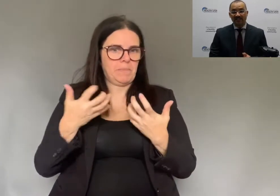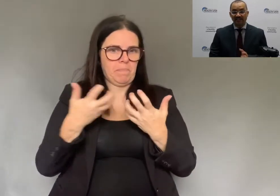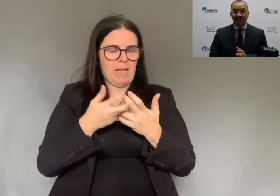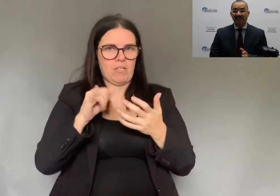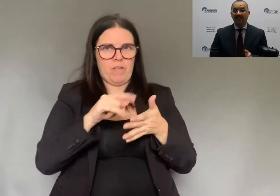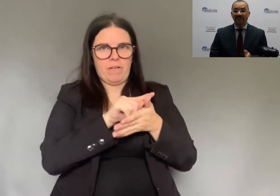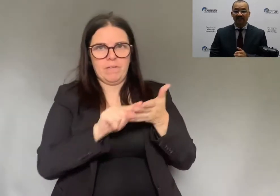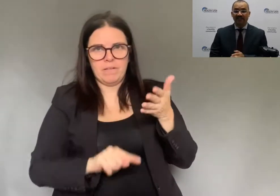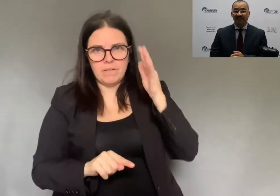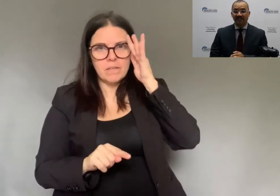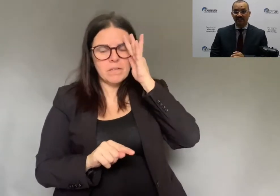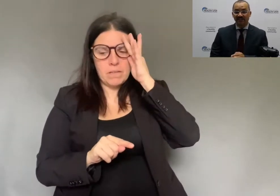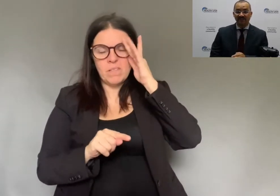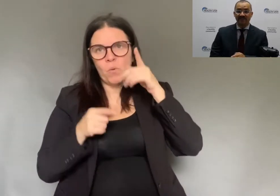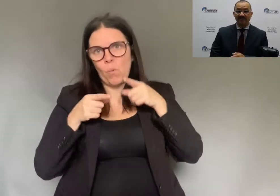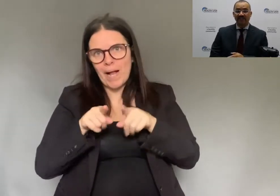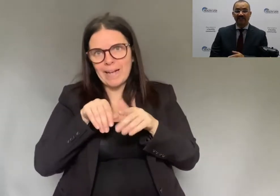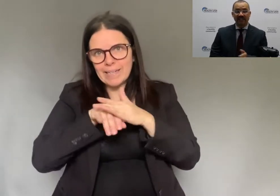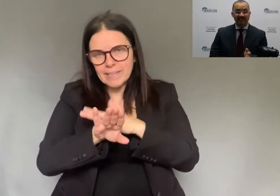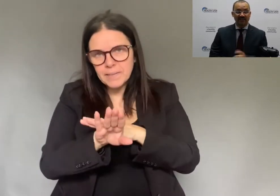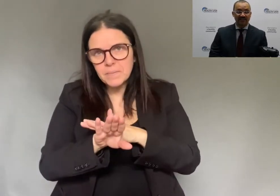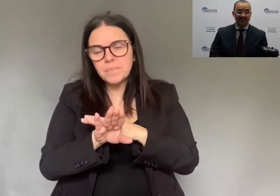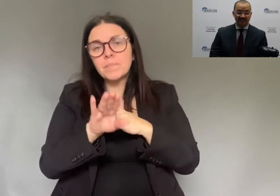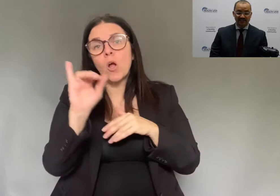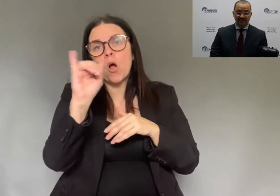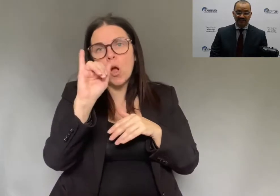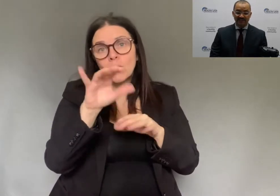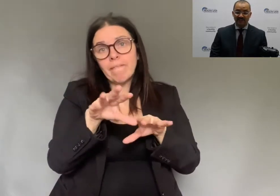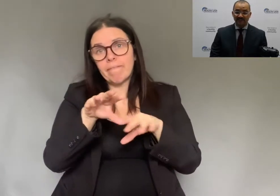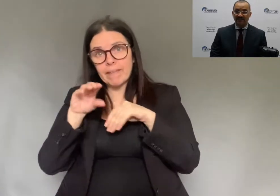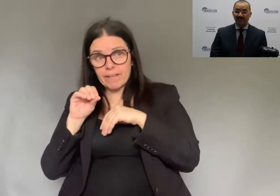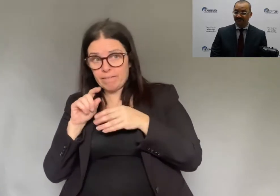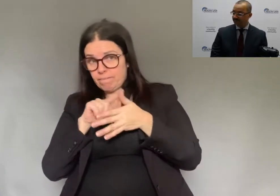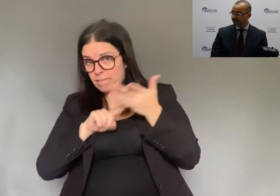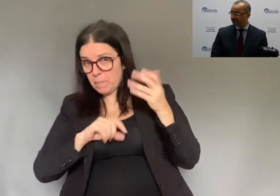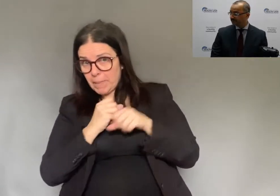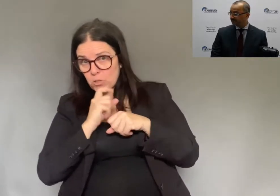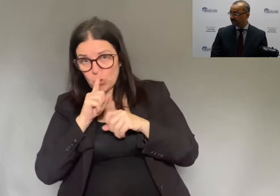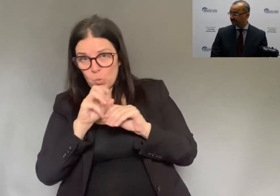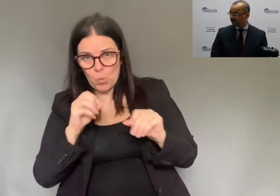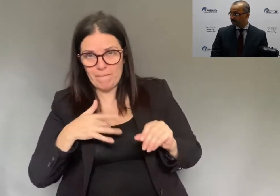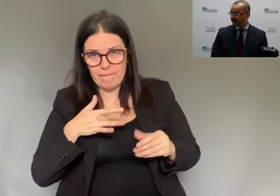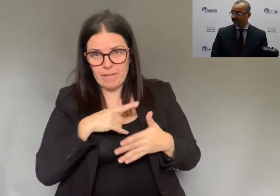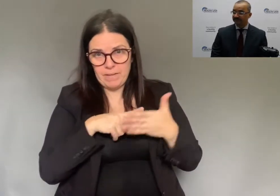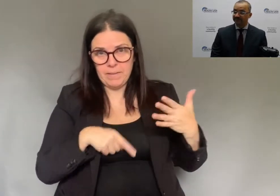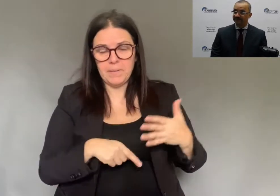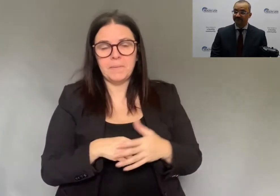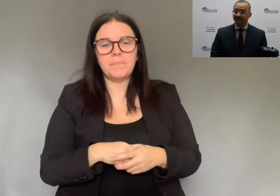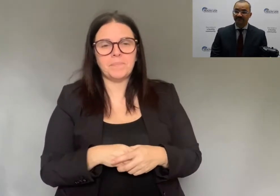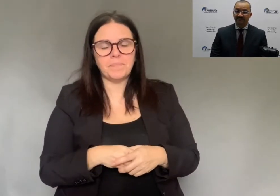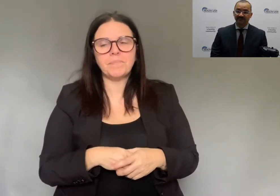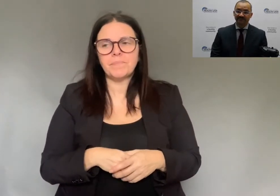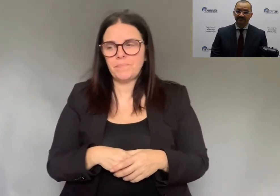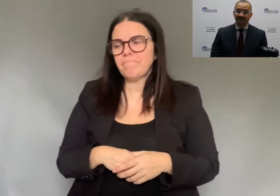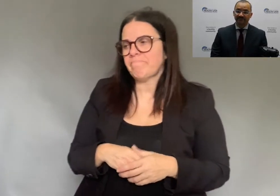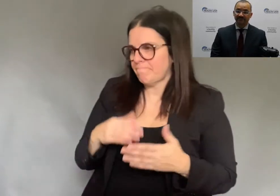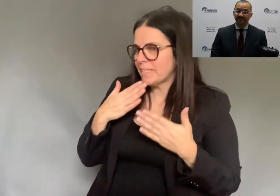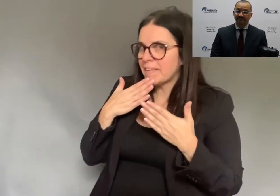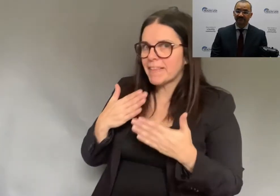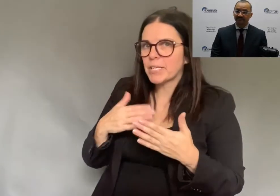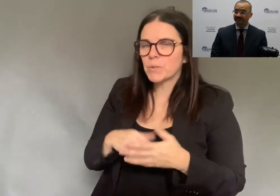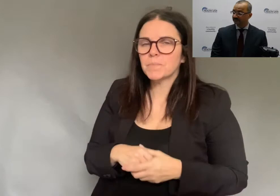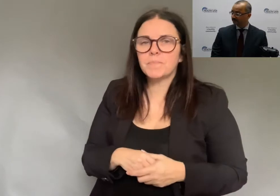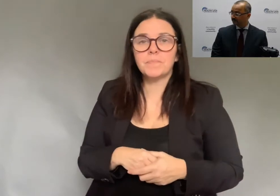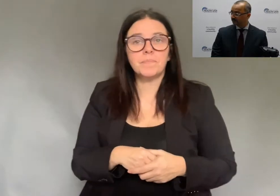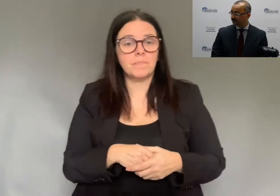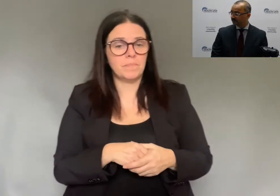at the time when they're entering the facility and when they're exiting the facility as well. Thank you. Any